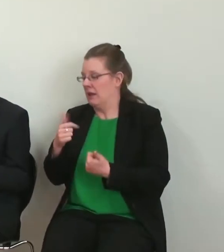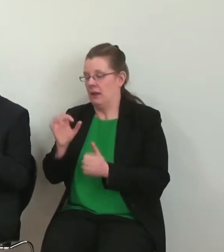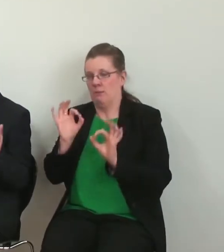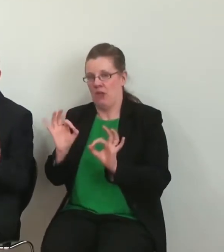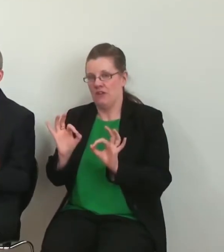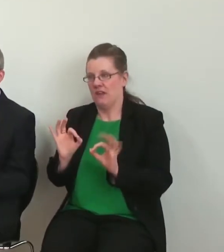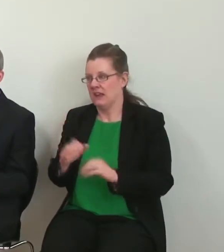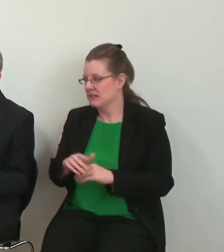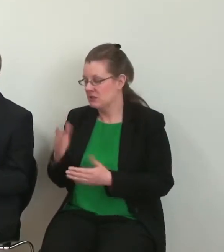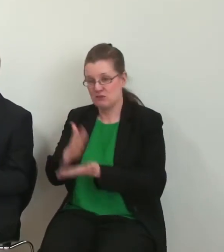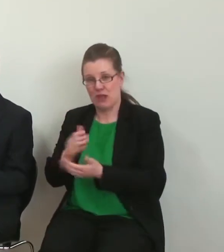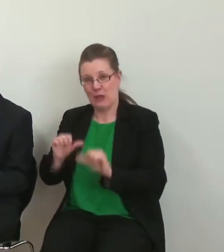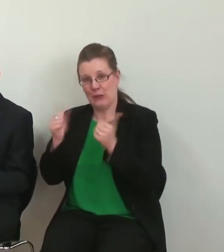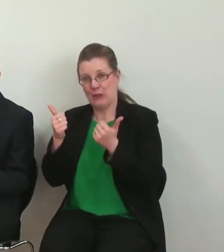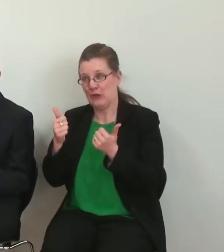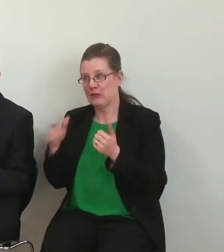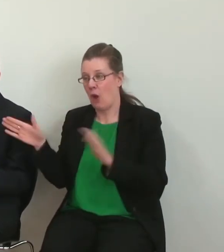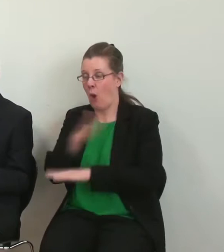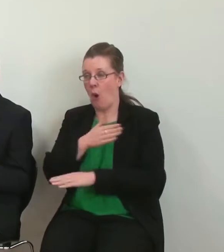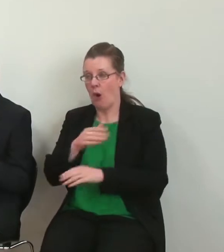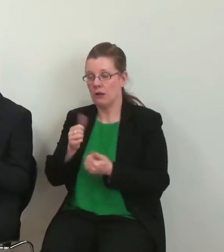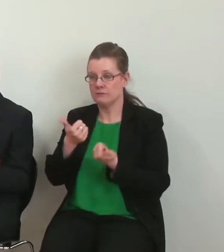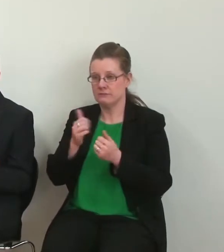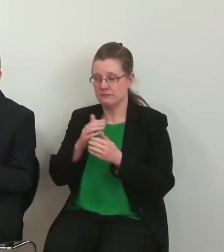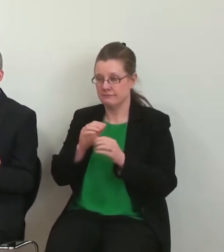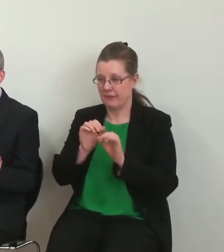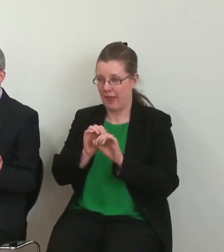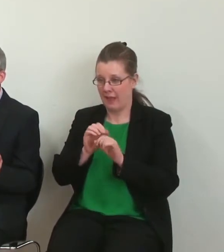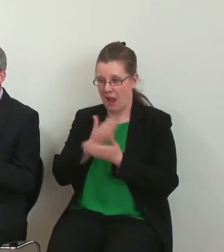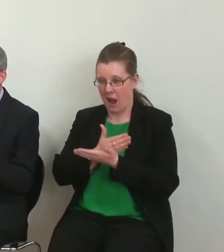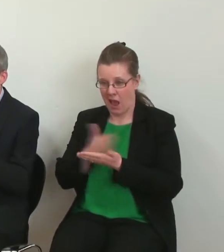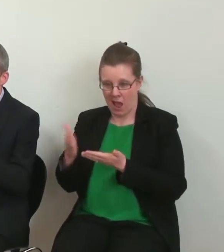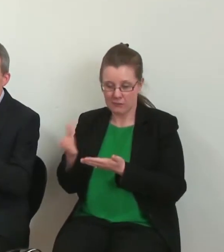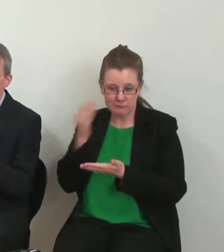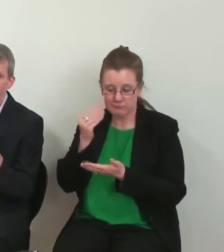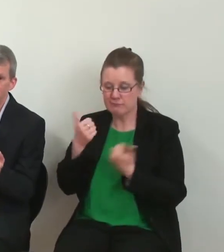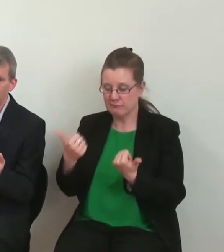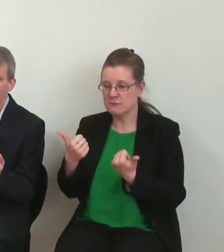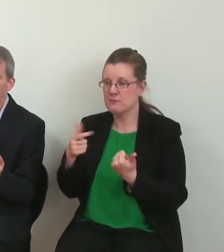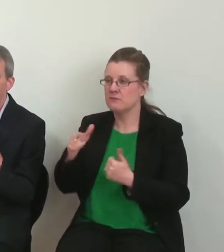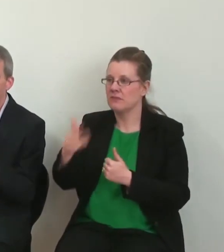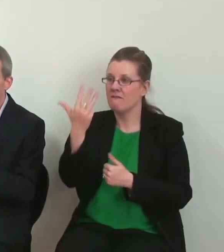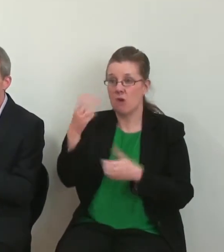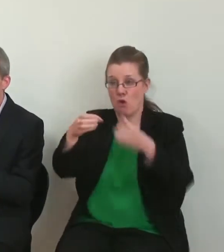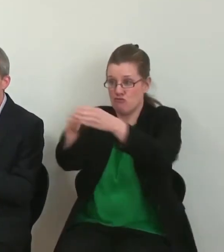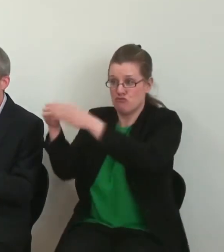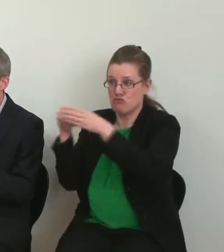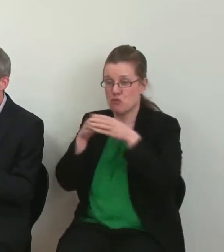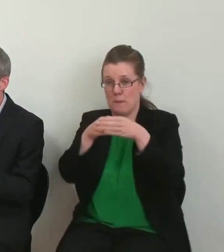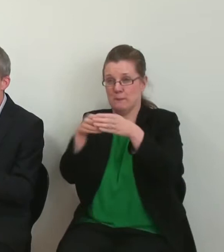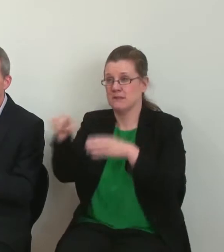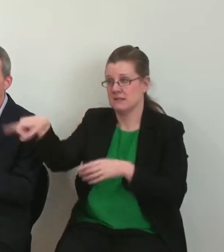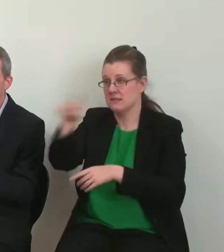No, it's really good. That's all loud and clear. So, whilst the group. 4 groups in here, they're all doing